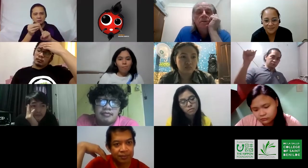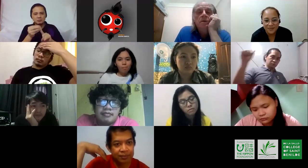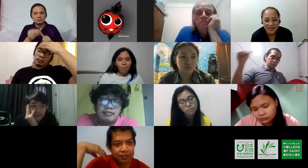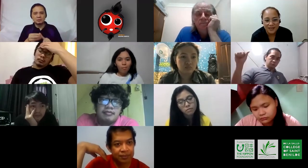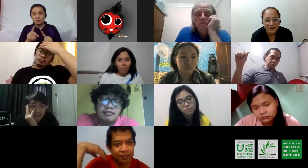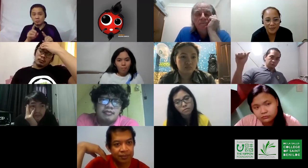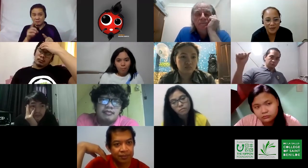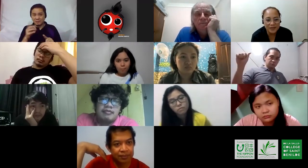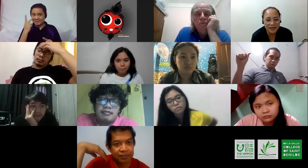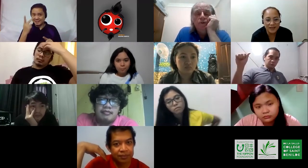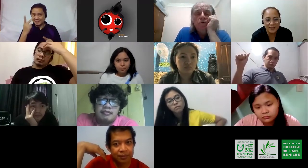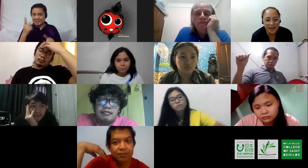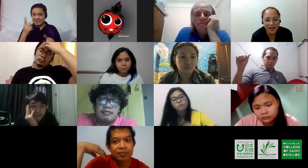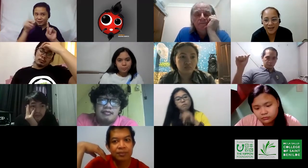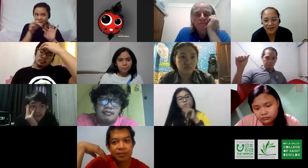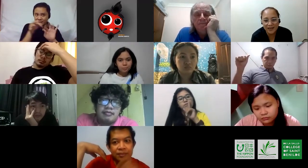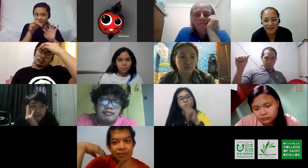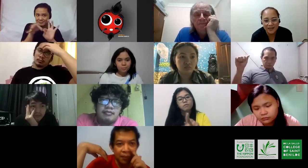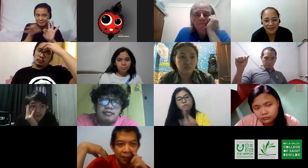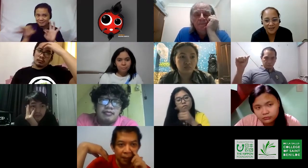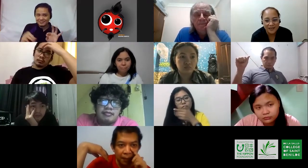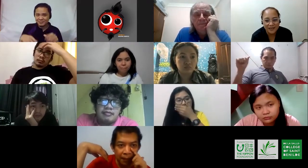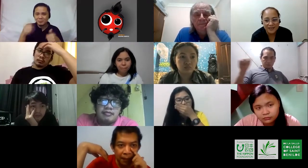So, which one? A.